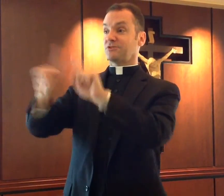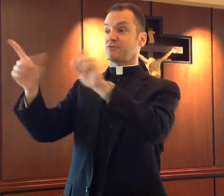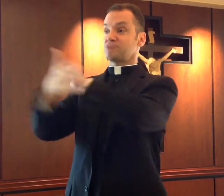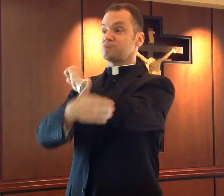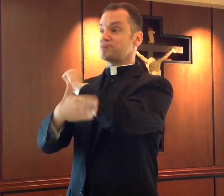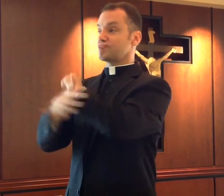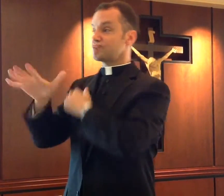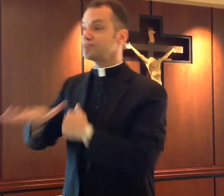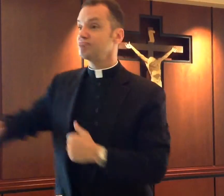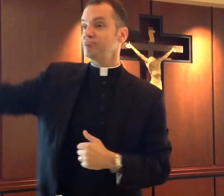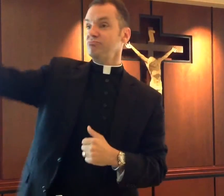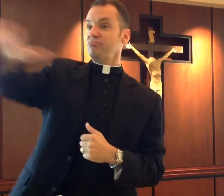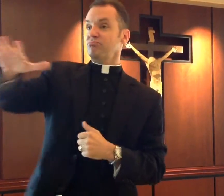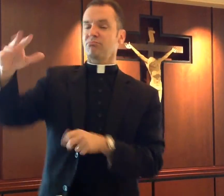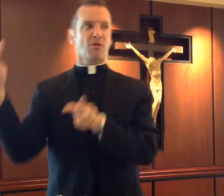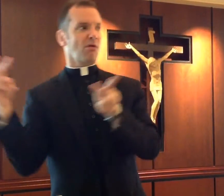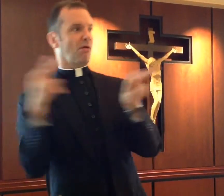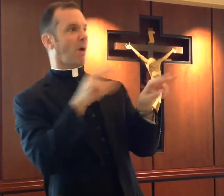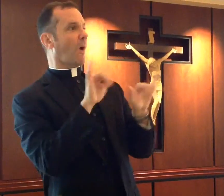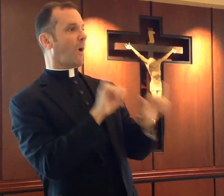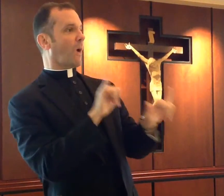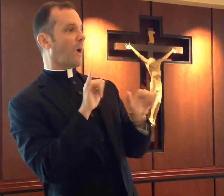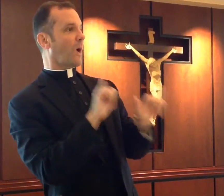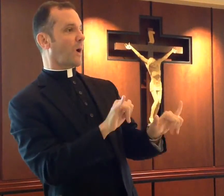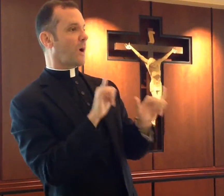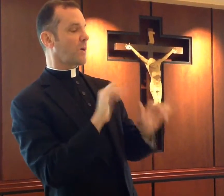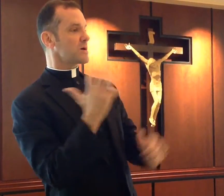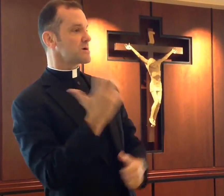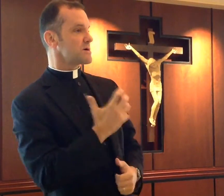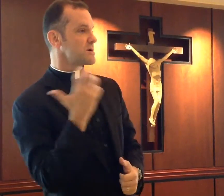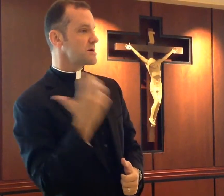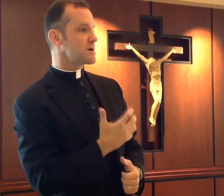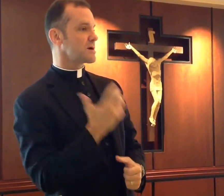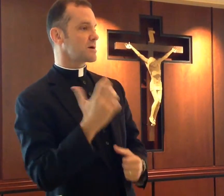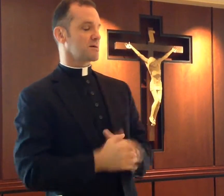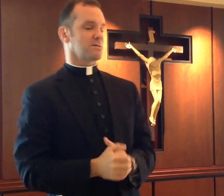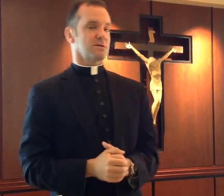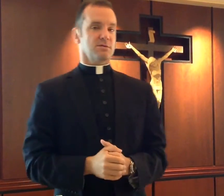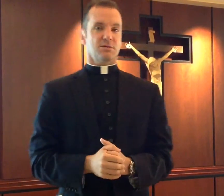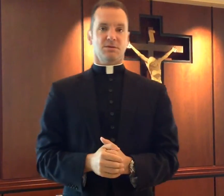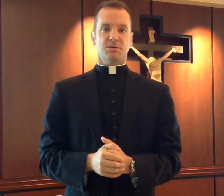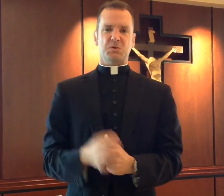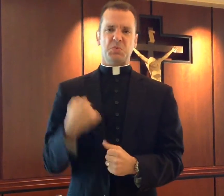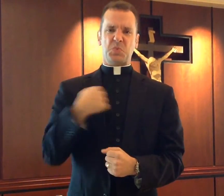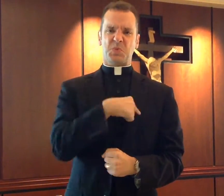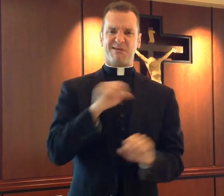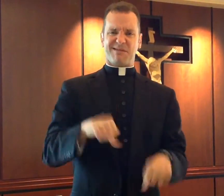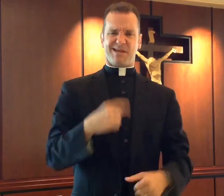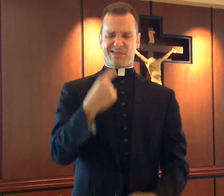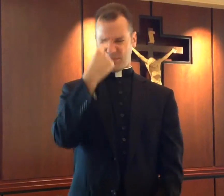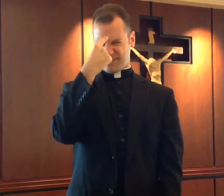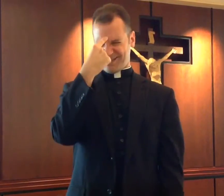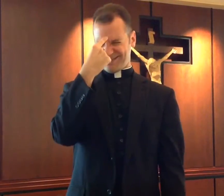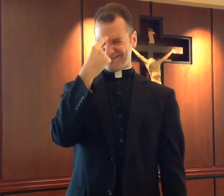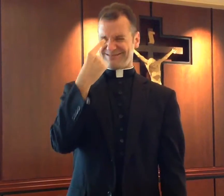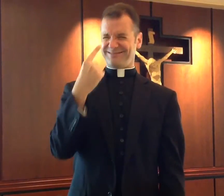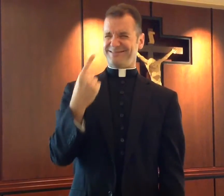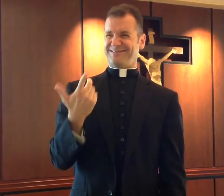nations. And those nations would look at you, realizing your wisdom and intelligence."